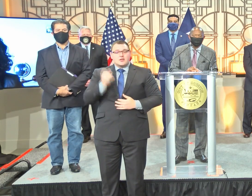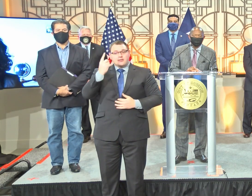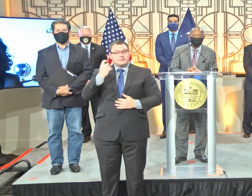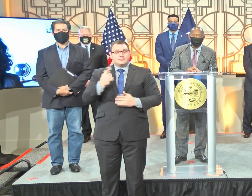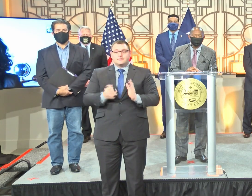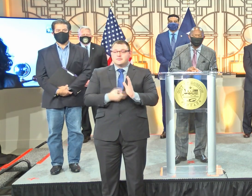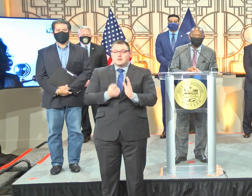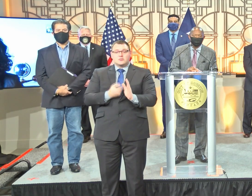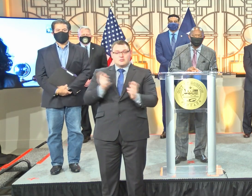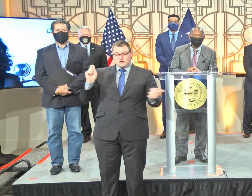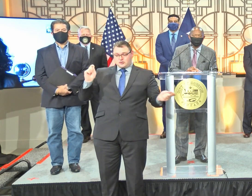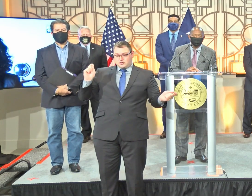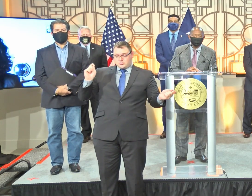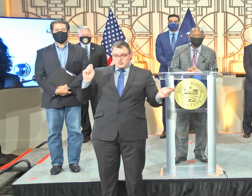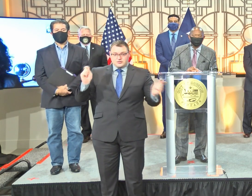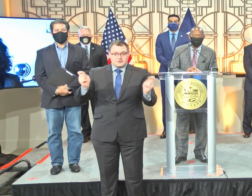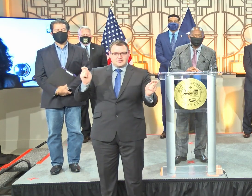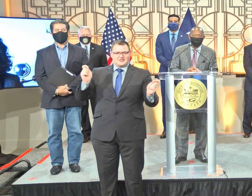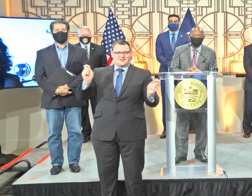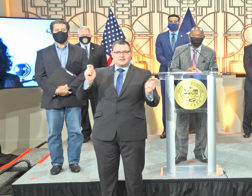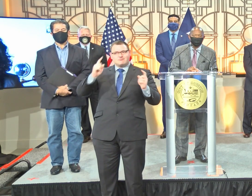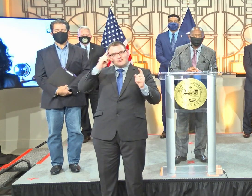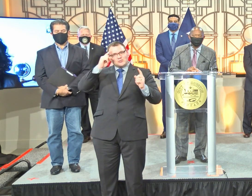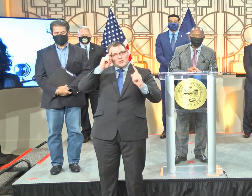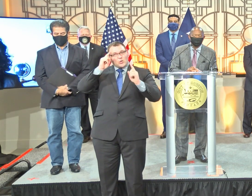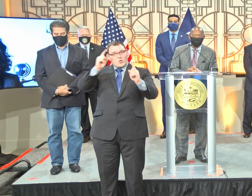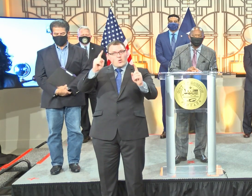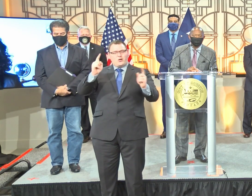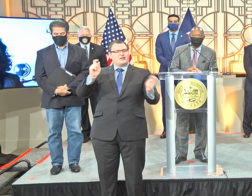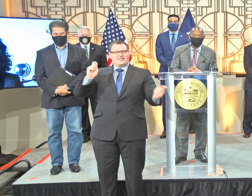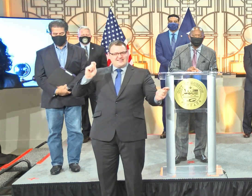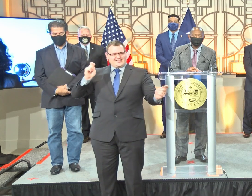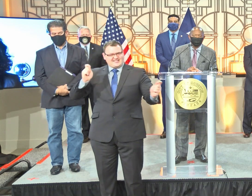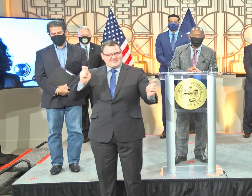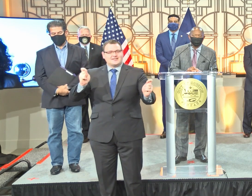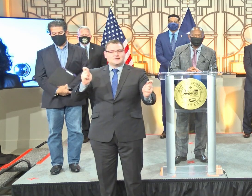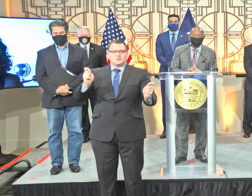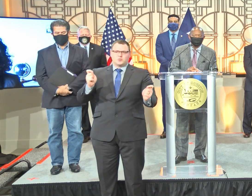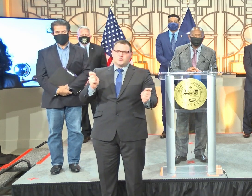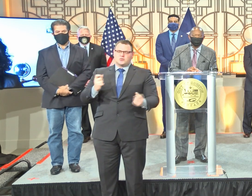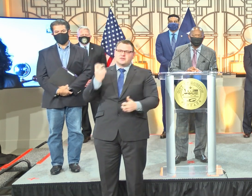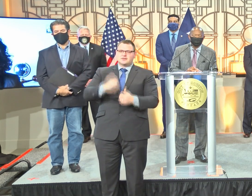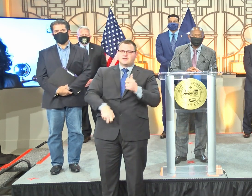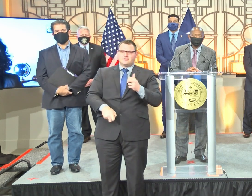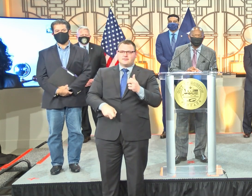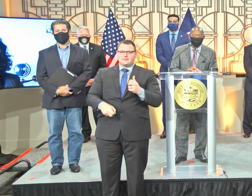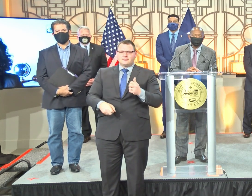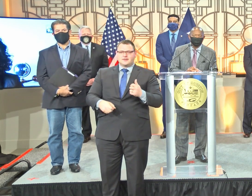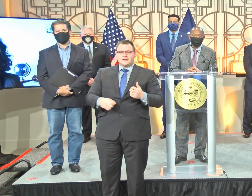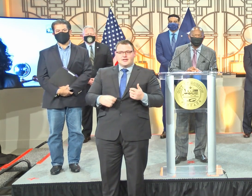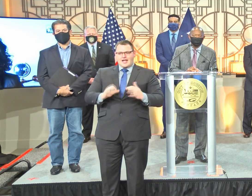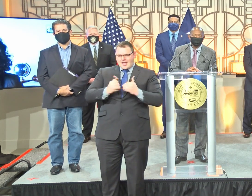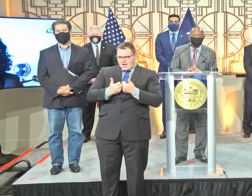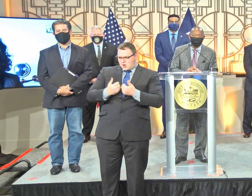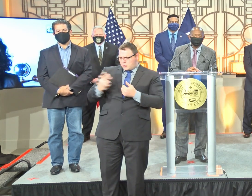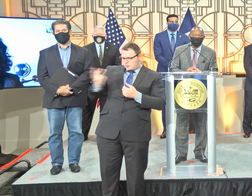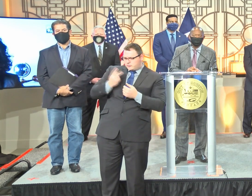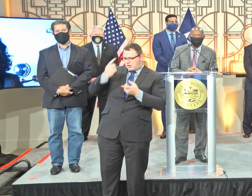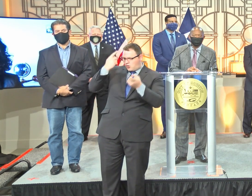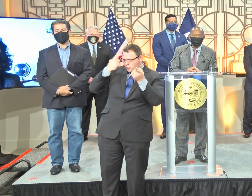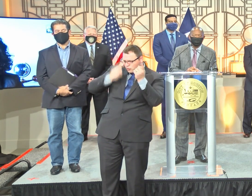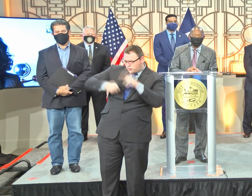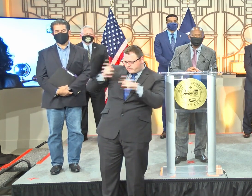on our justices of the peace to help us out on, and that we continue to fight. But I trust that this will help mitigate the